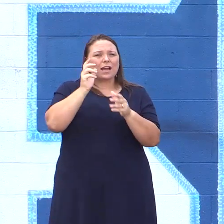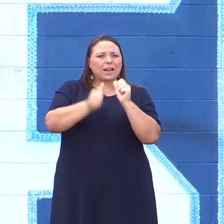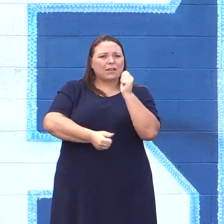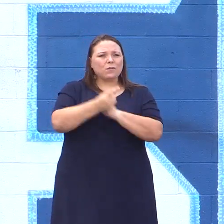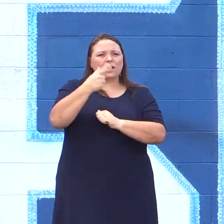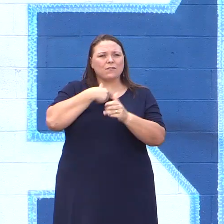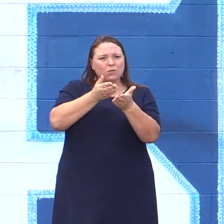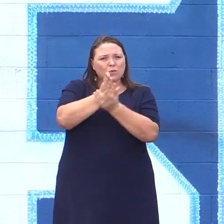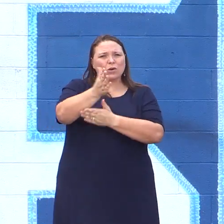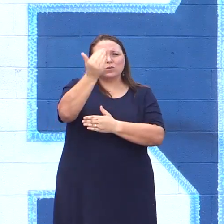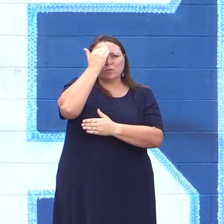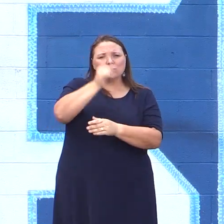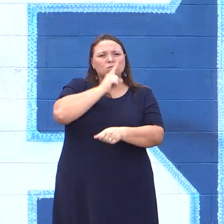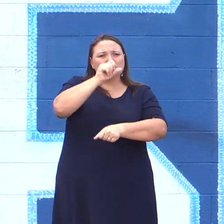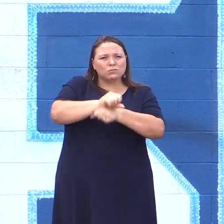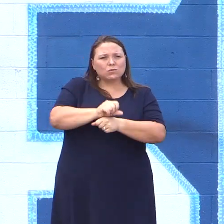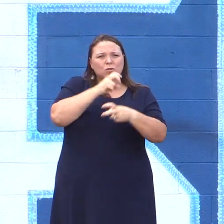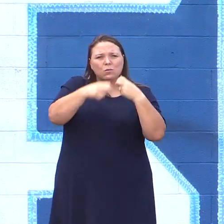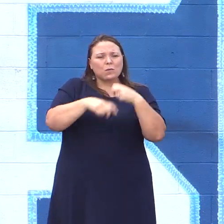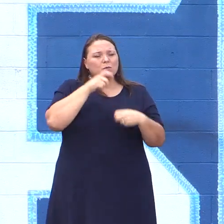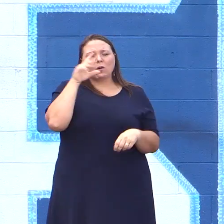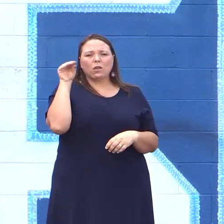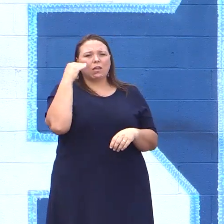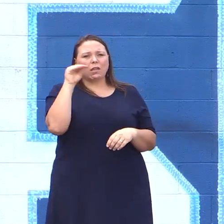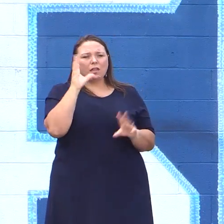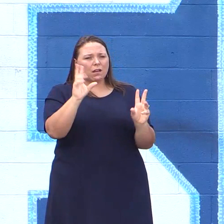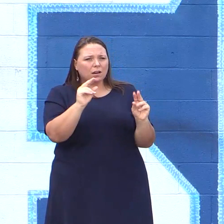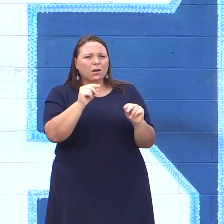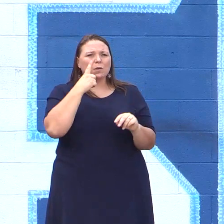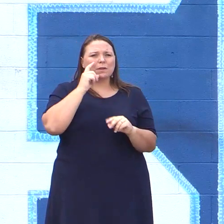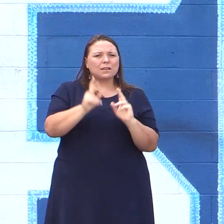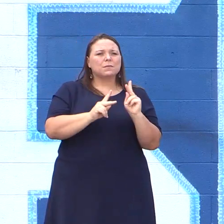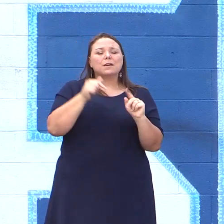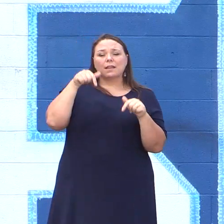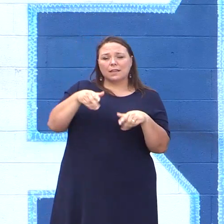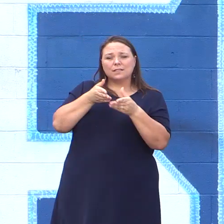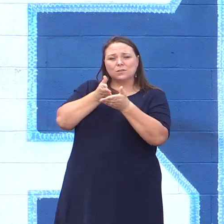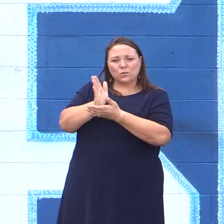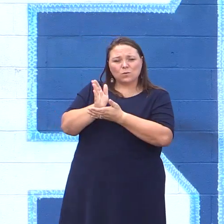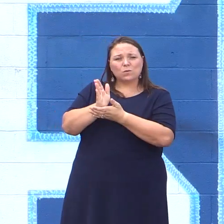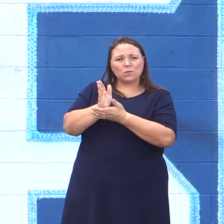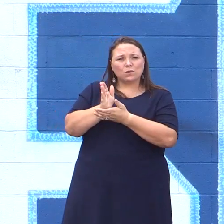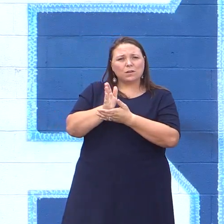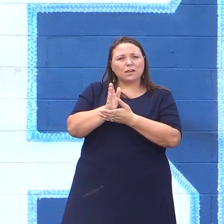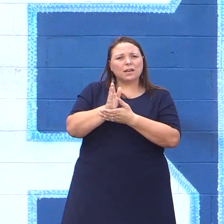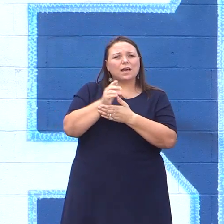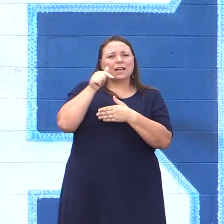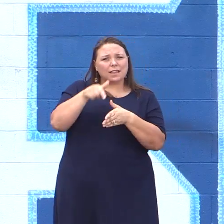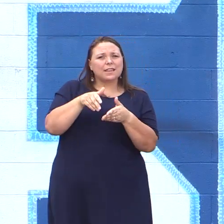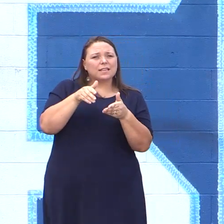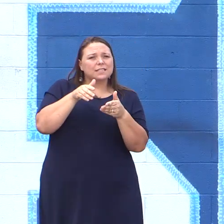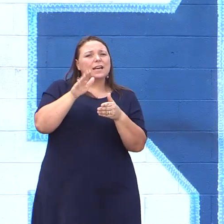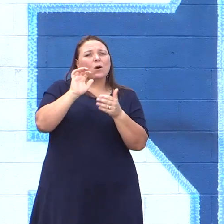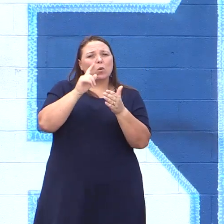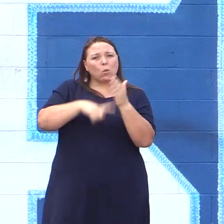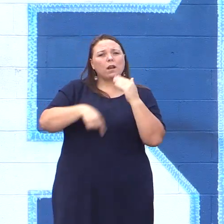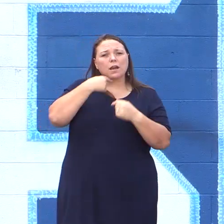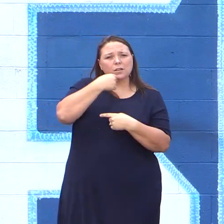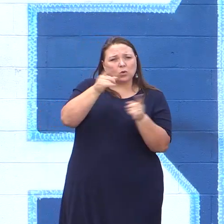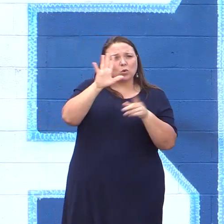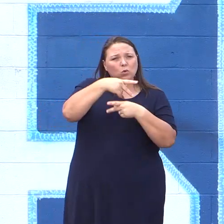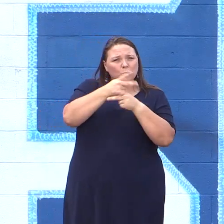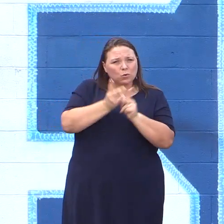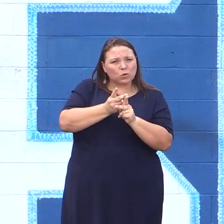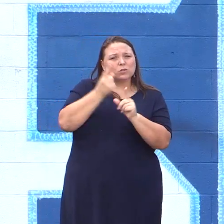to know the real COVID number. Don't shake your head. Okay. Because And- people and are this is the wondering, way- are you And this listening is, to what people and what are I saying? told your producer